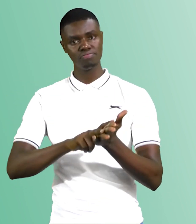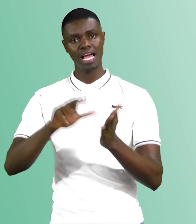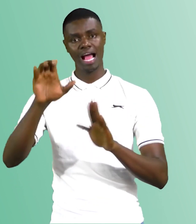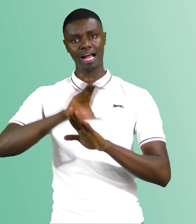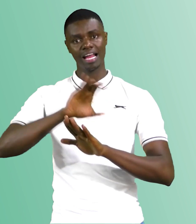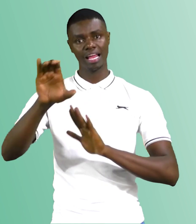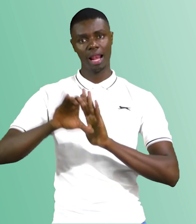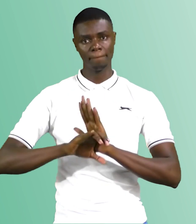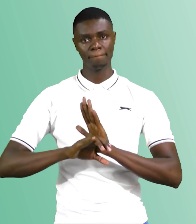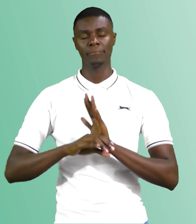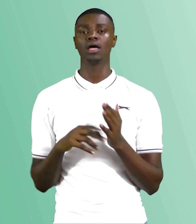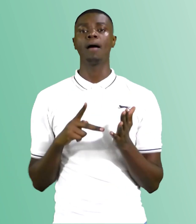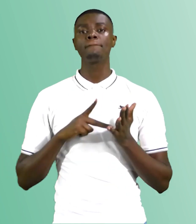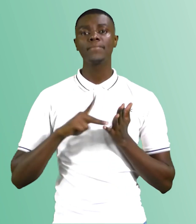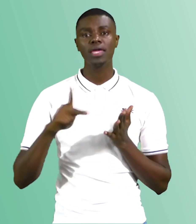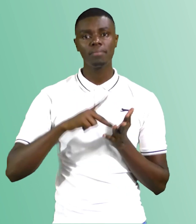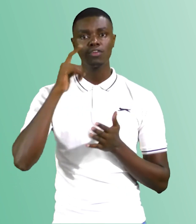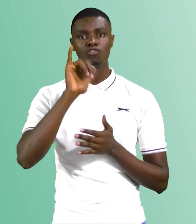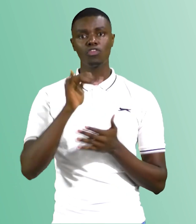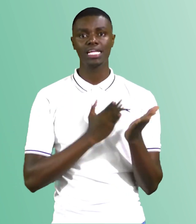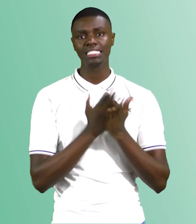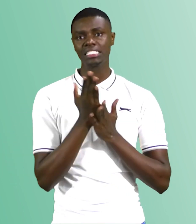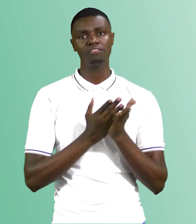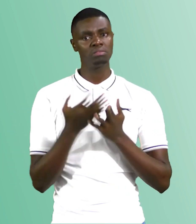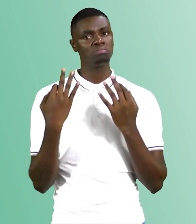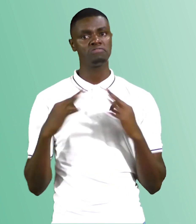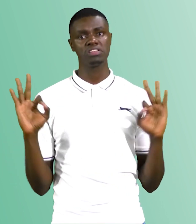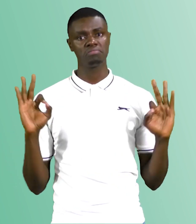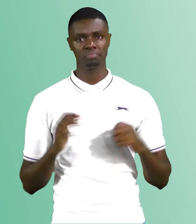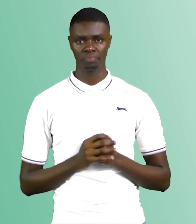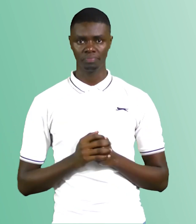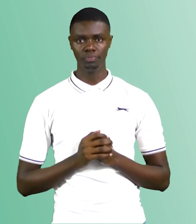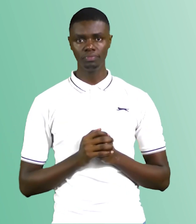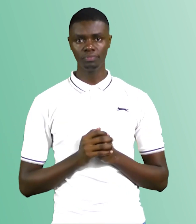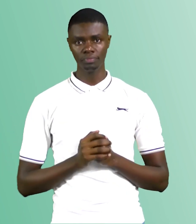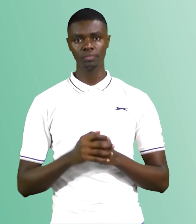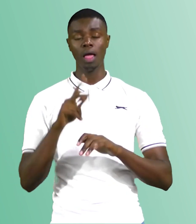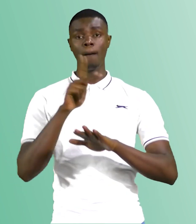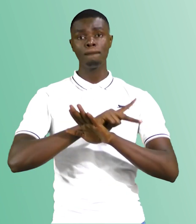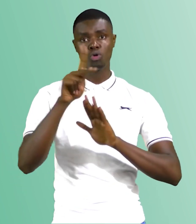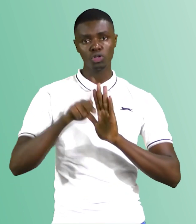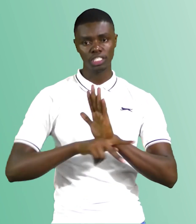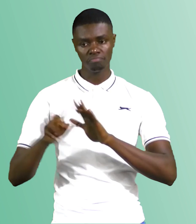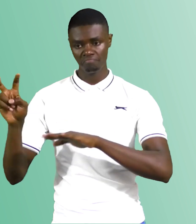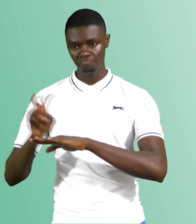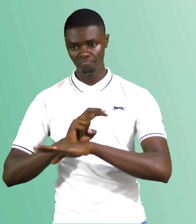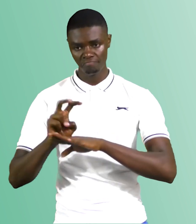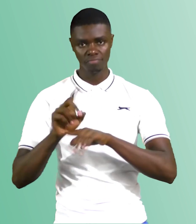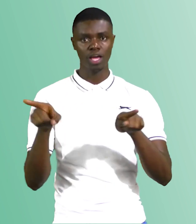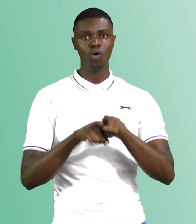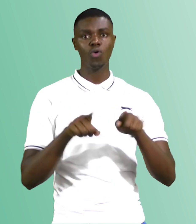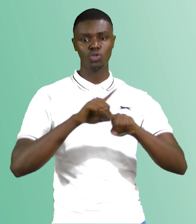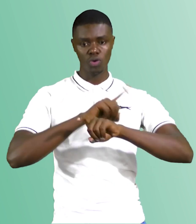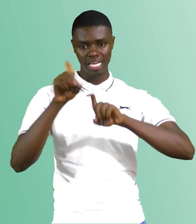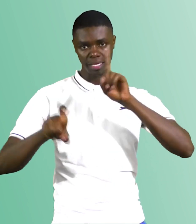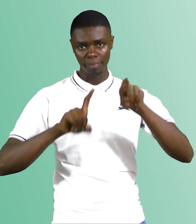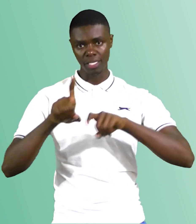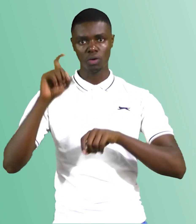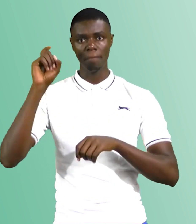requirements. The charges for this service are nil. The project supervision and examination shall